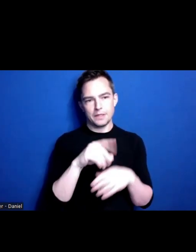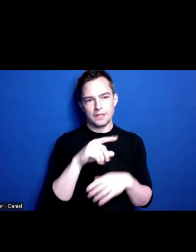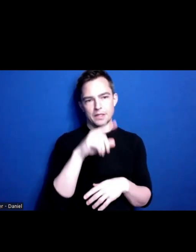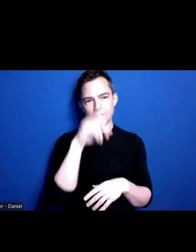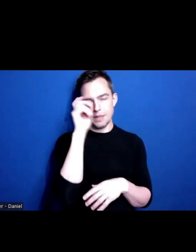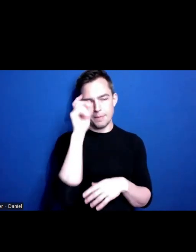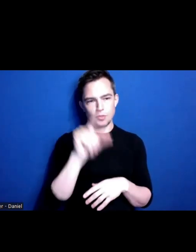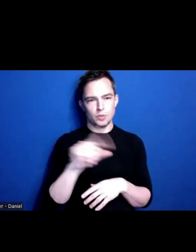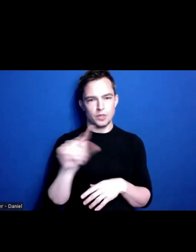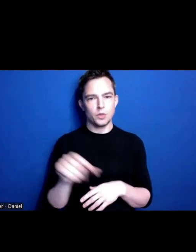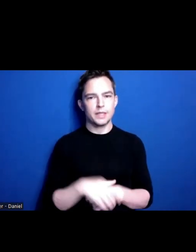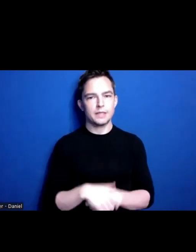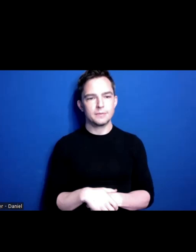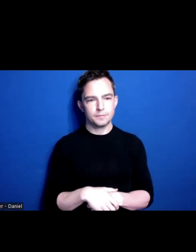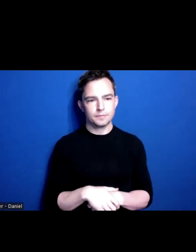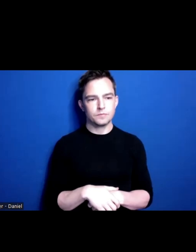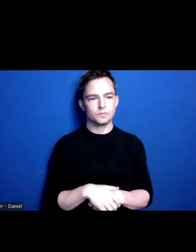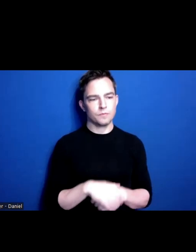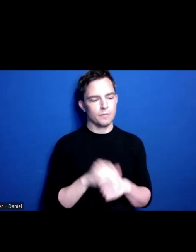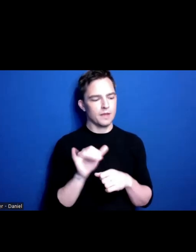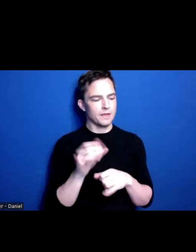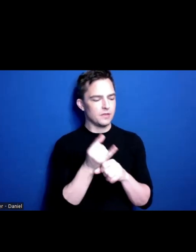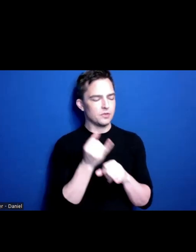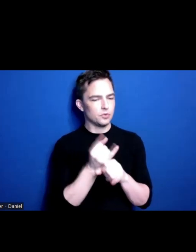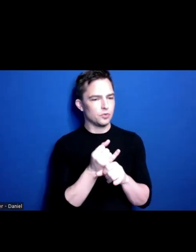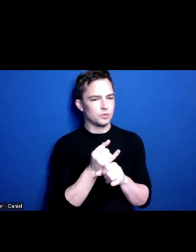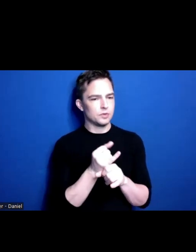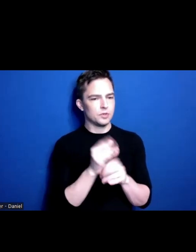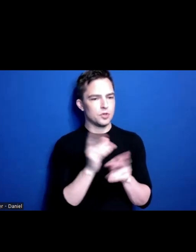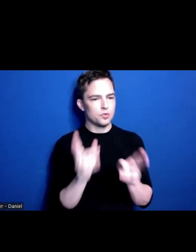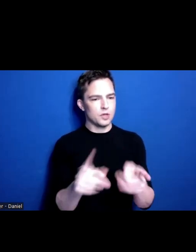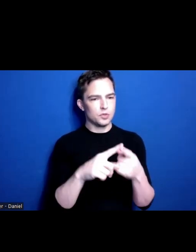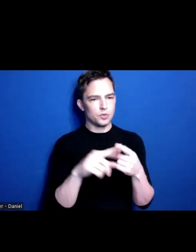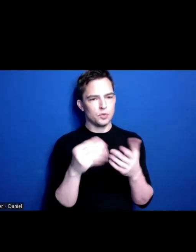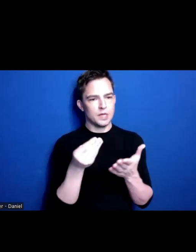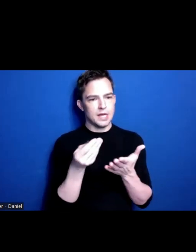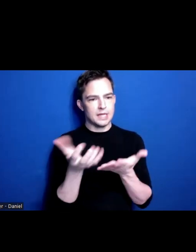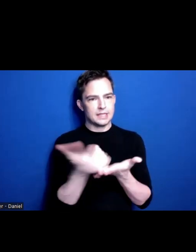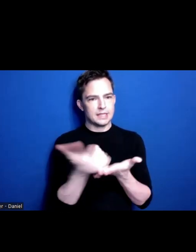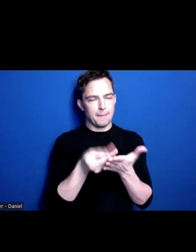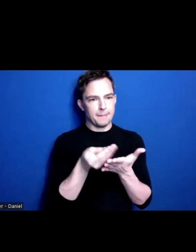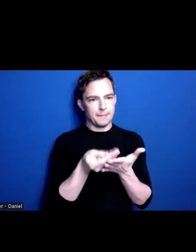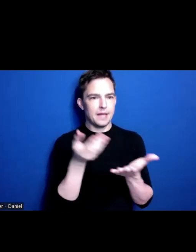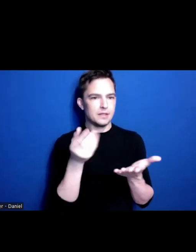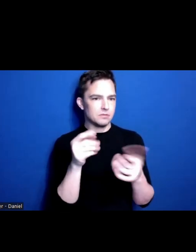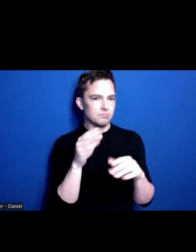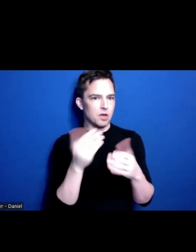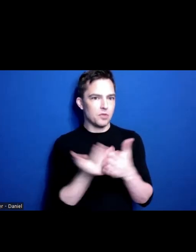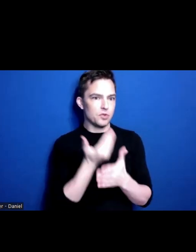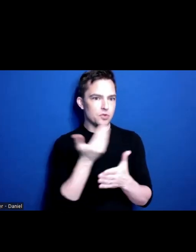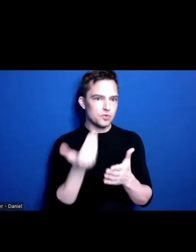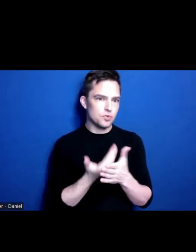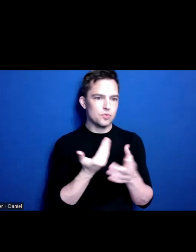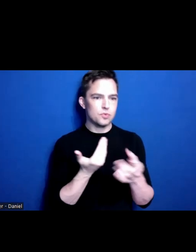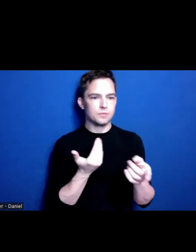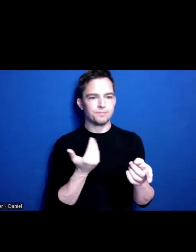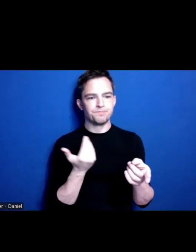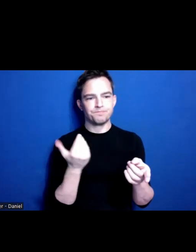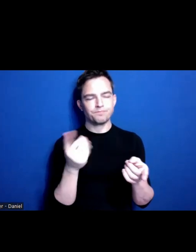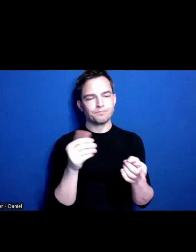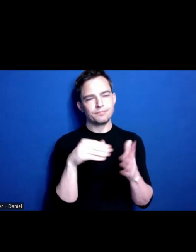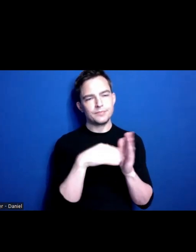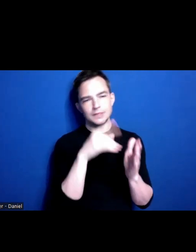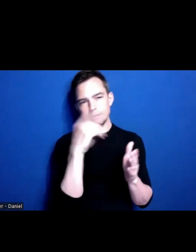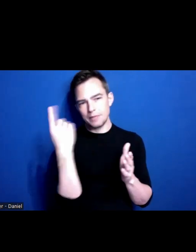2020. The institutional rush to capitalize on the newly thingified anti-Black racism through